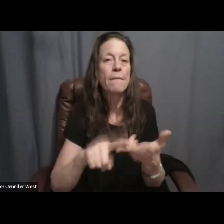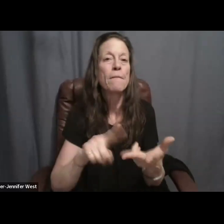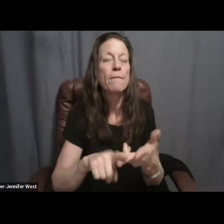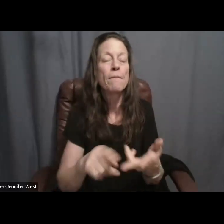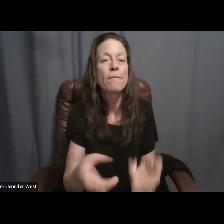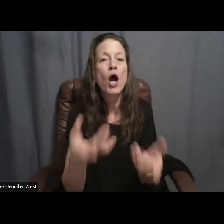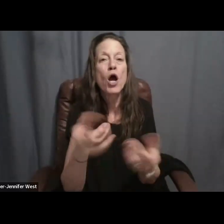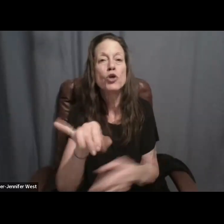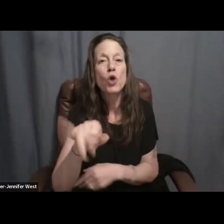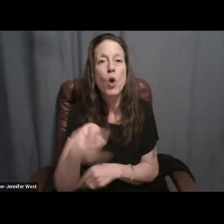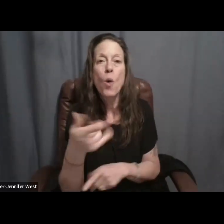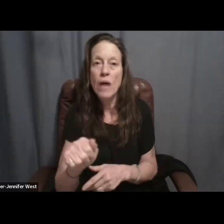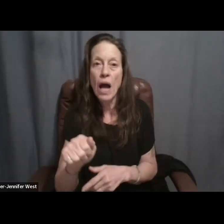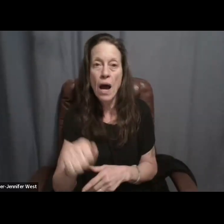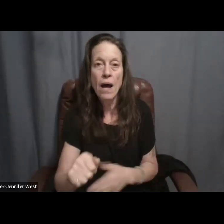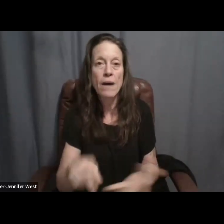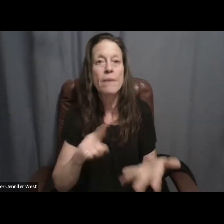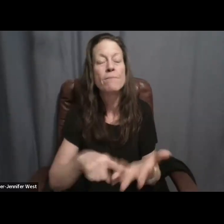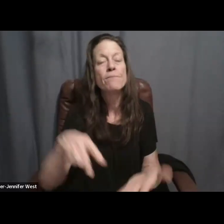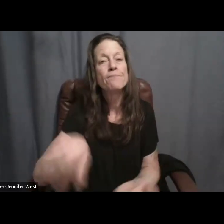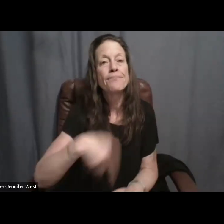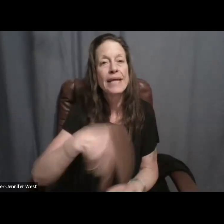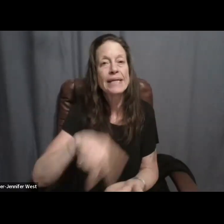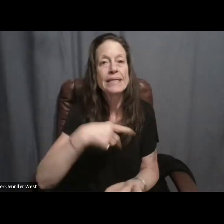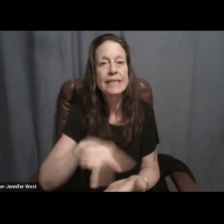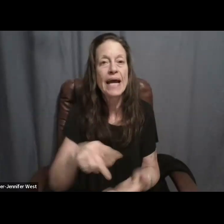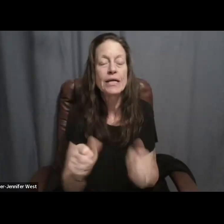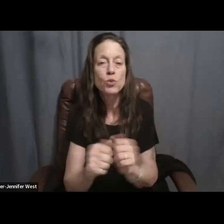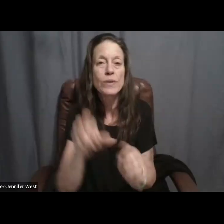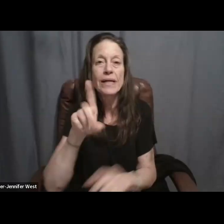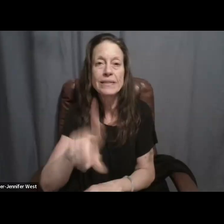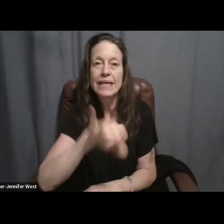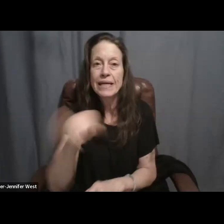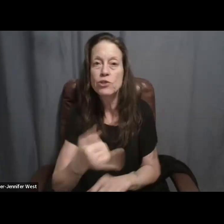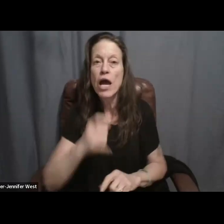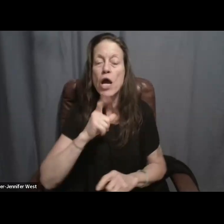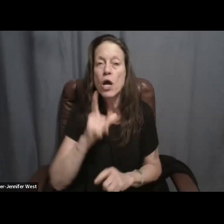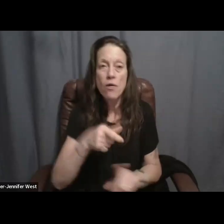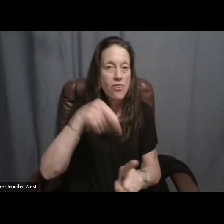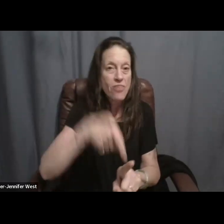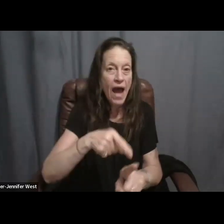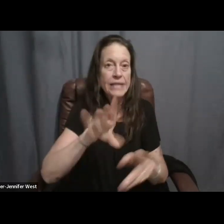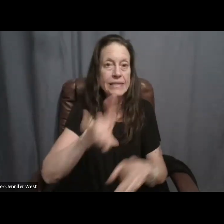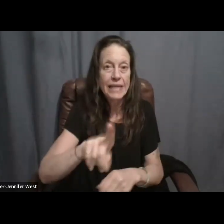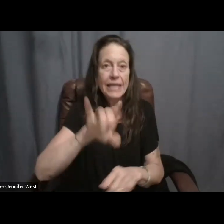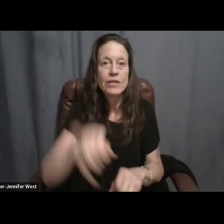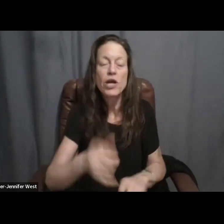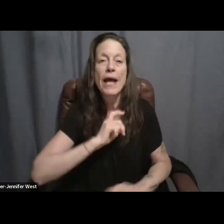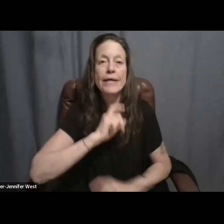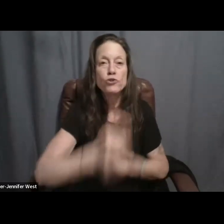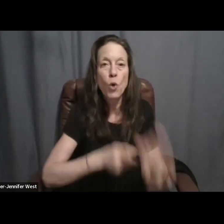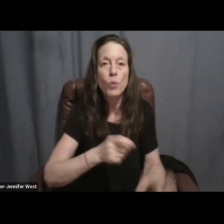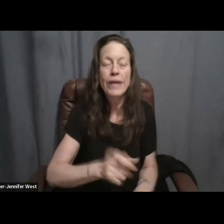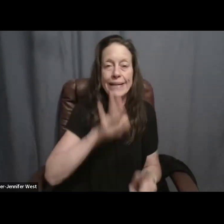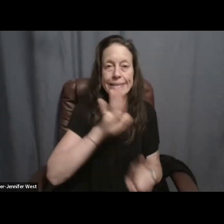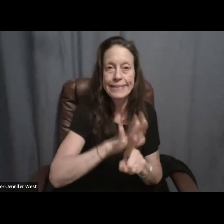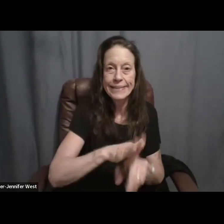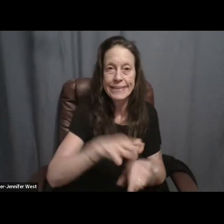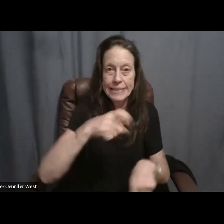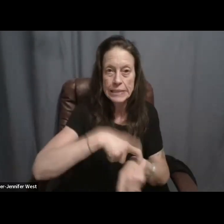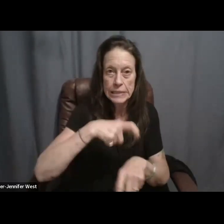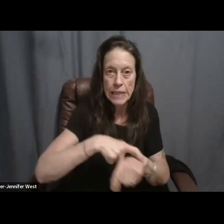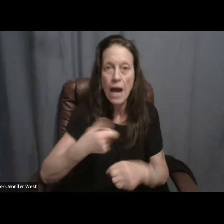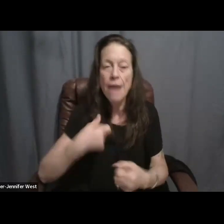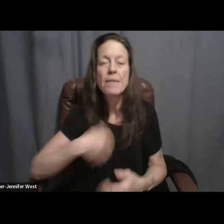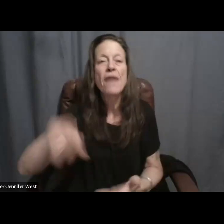they get together as a do dance. A DJ has donated his time. So they have a professional DJ that does a dance party for them